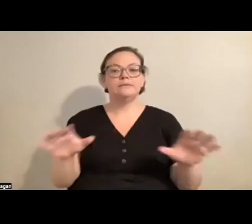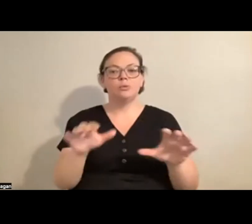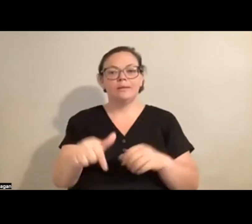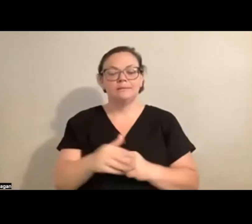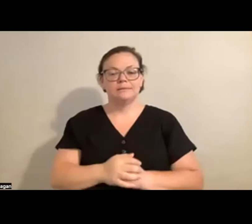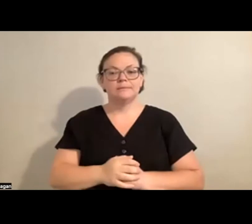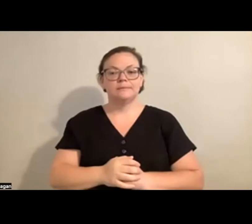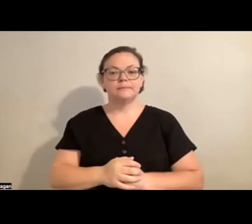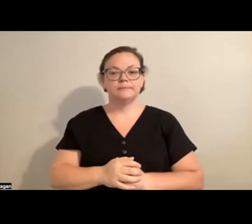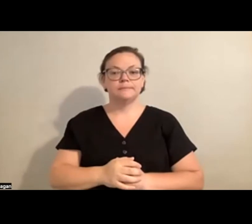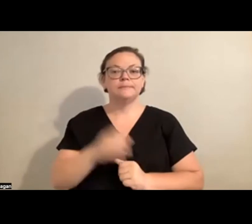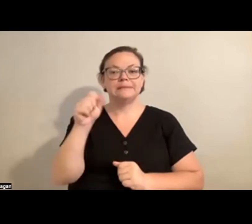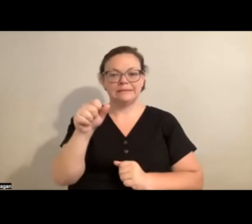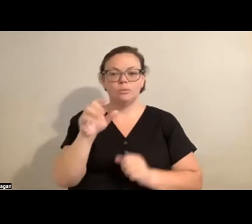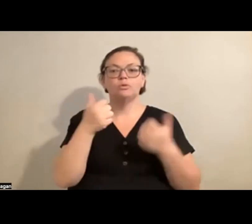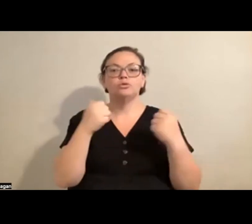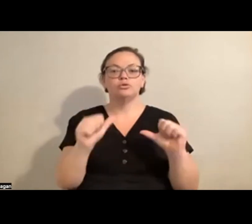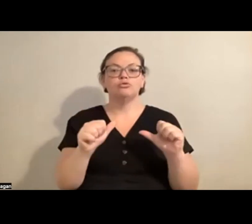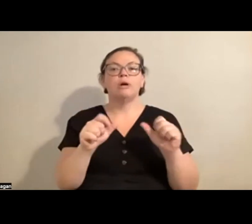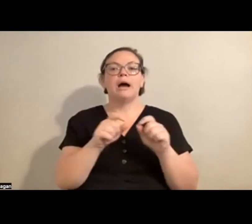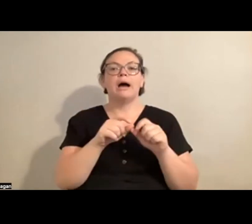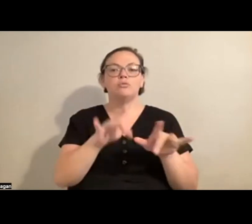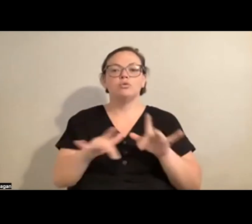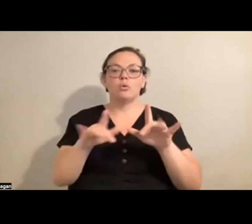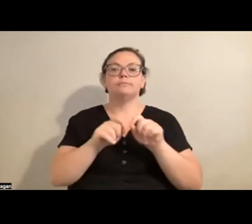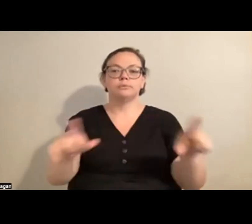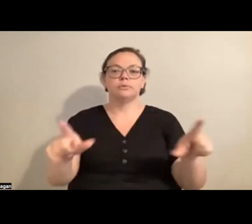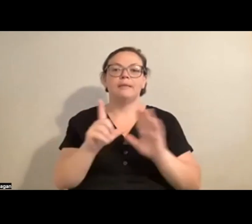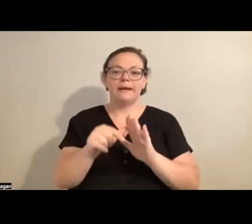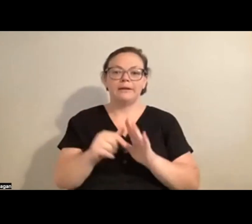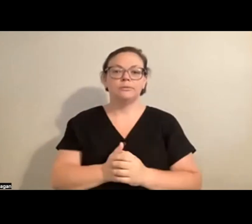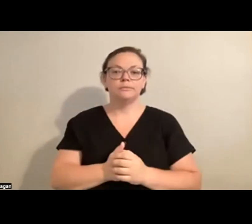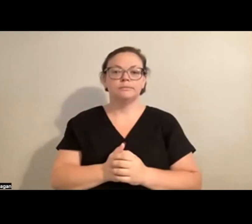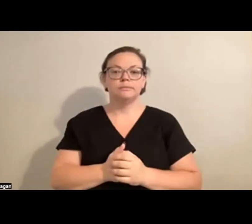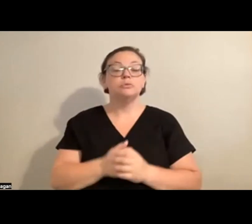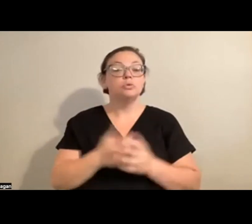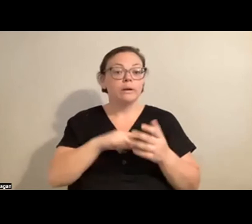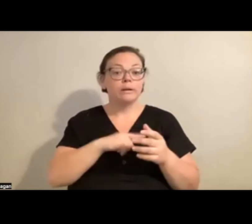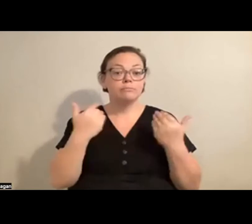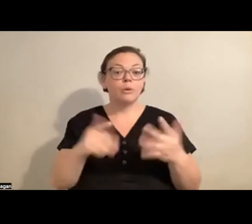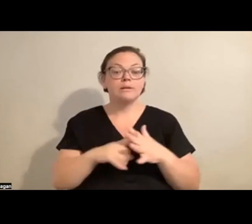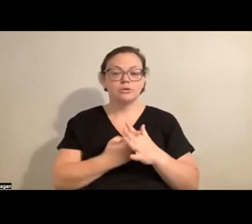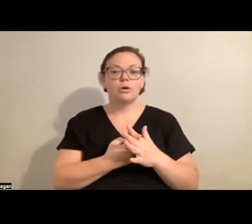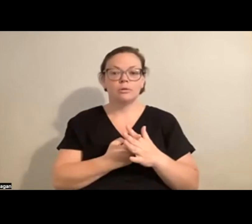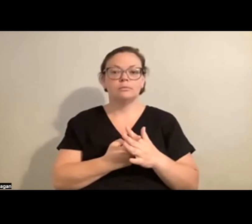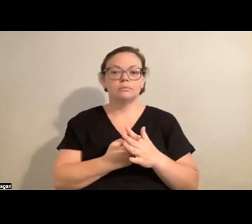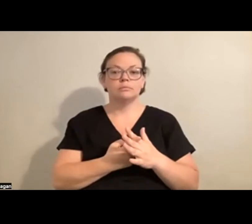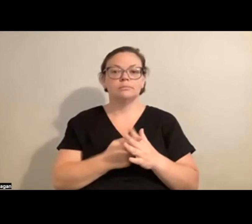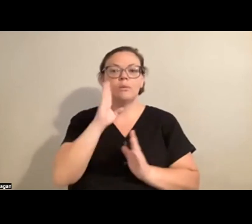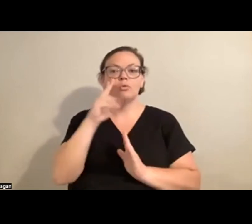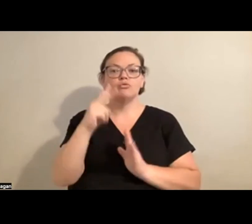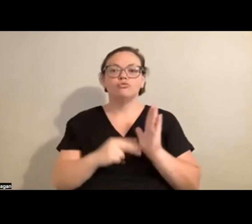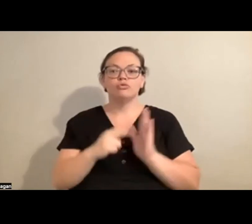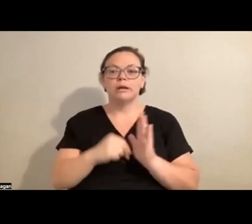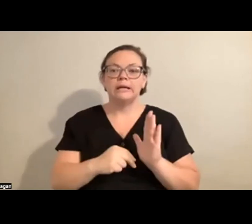And yes, we're going to try and send out a recording for this later. But just so we can go ahead and get started, I'm going to read